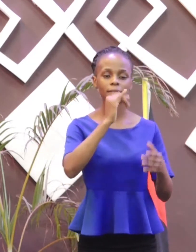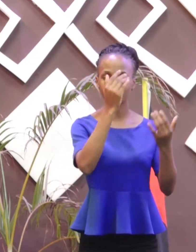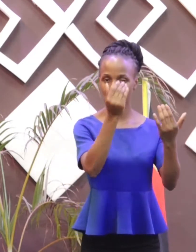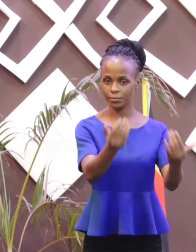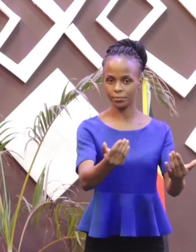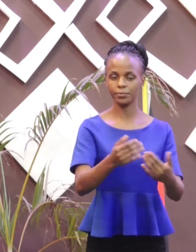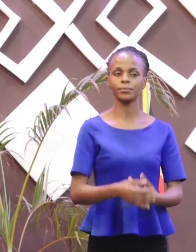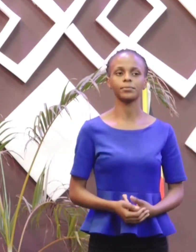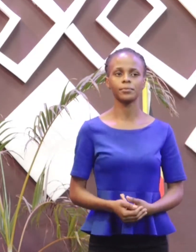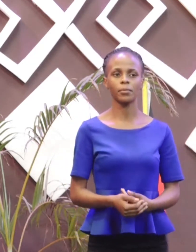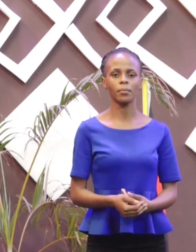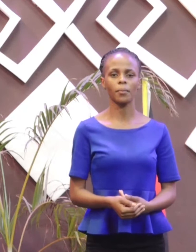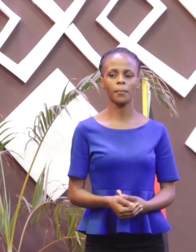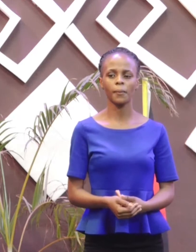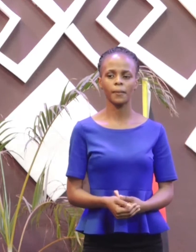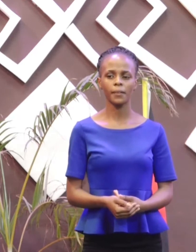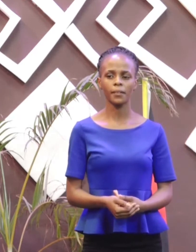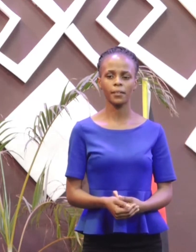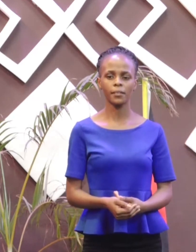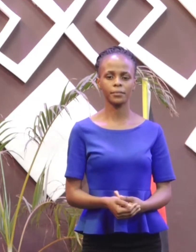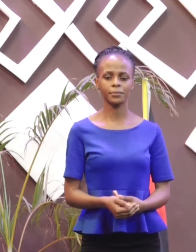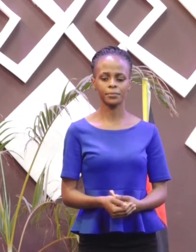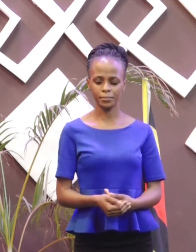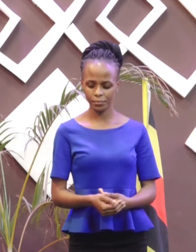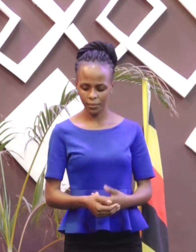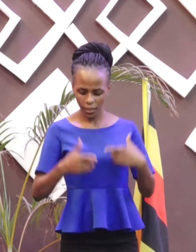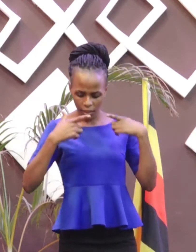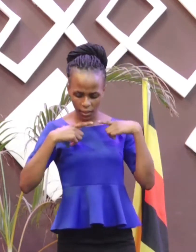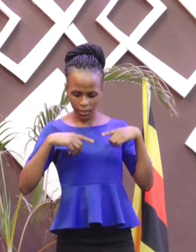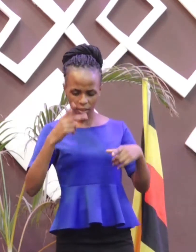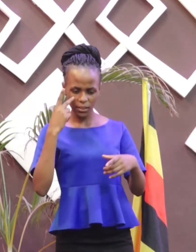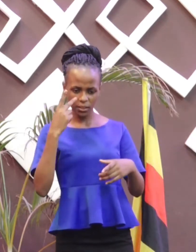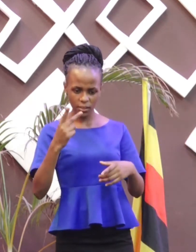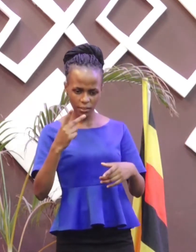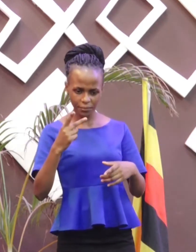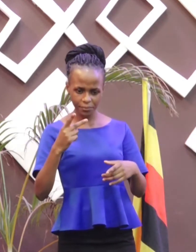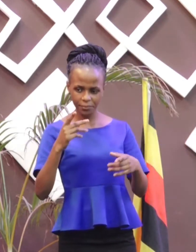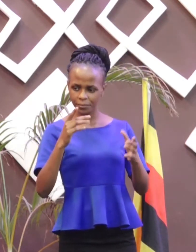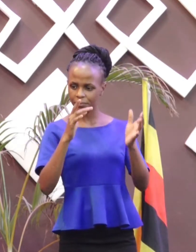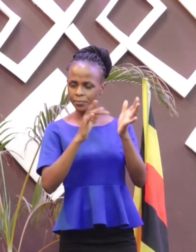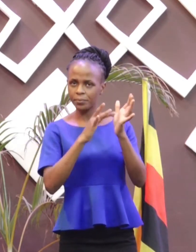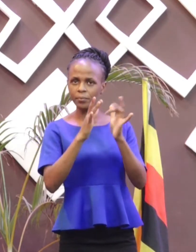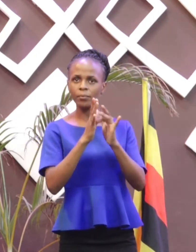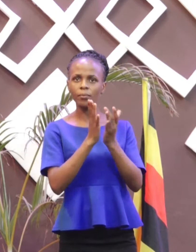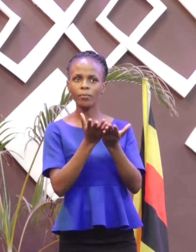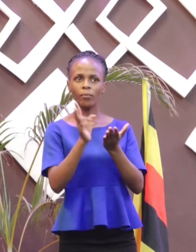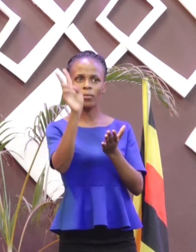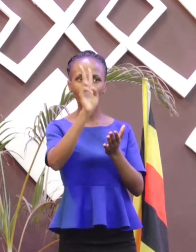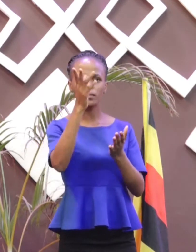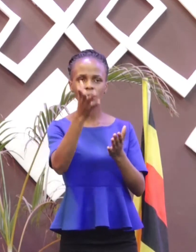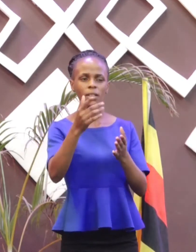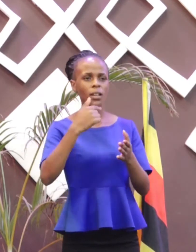atekedwa mu kifecho wali. Let's look at this scripture. I know severally we've looked at them,